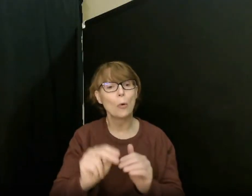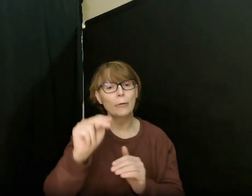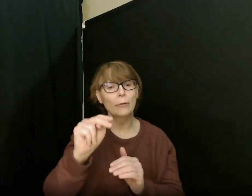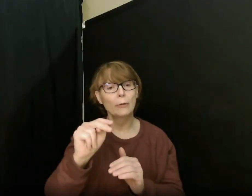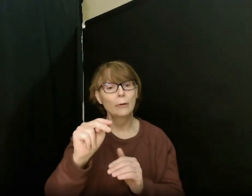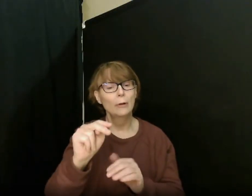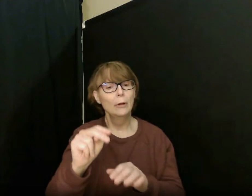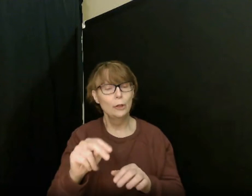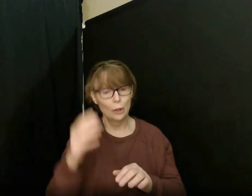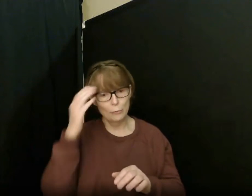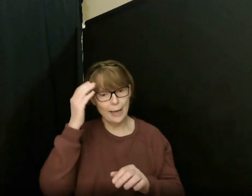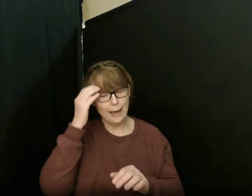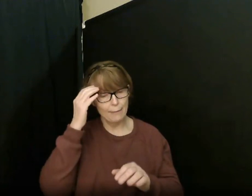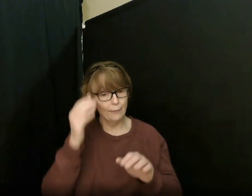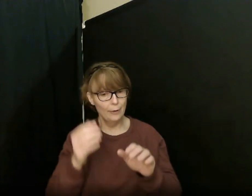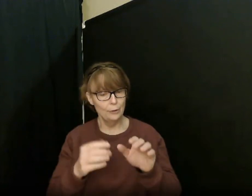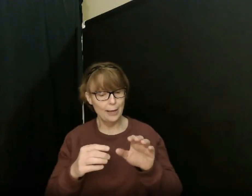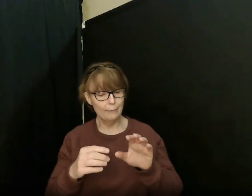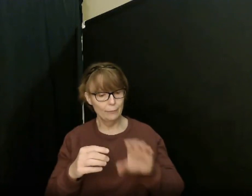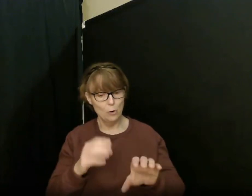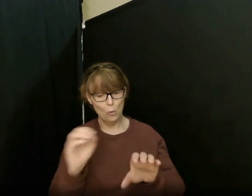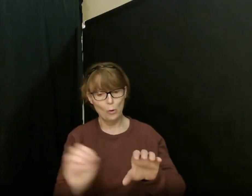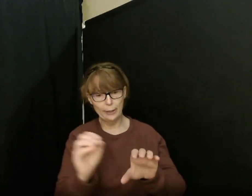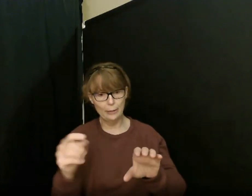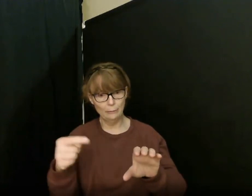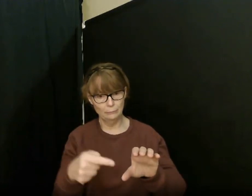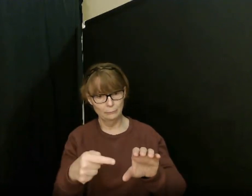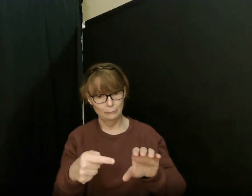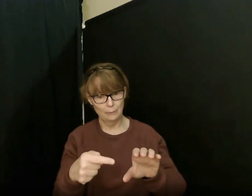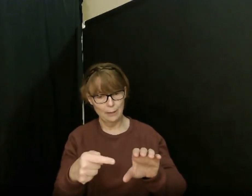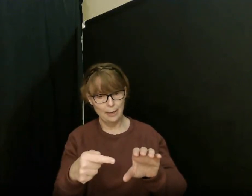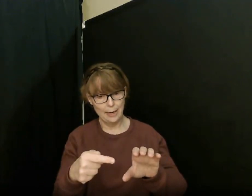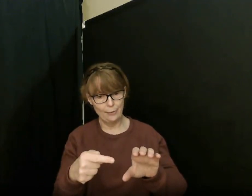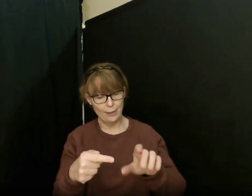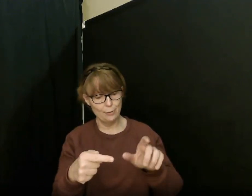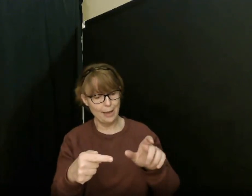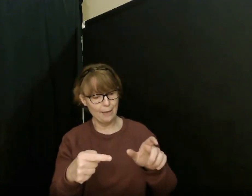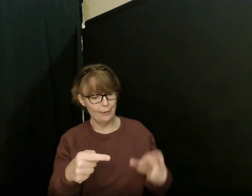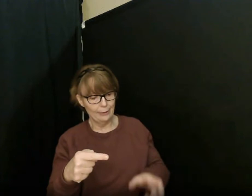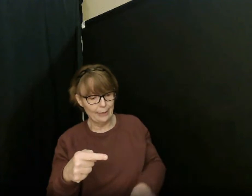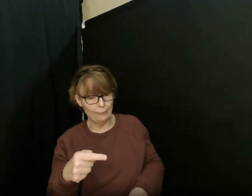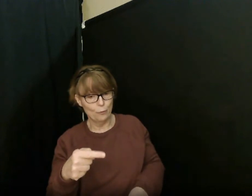north, we have Oregon, and then you have